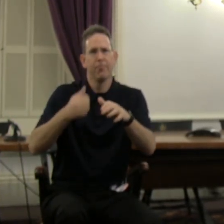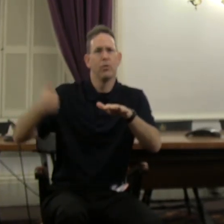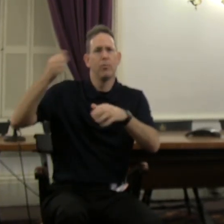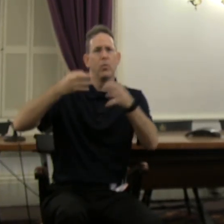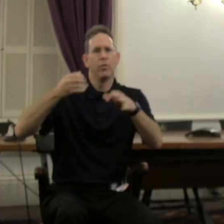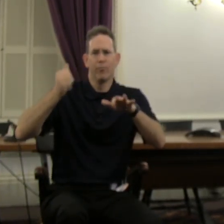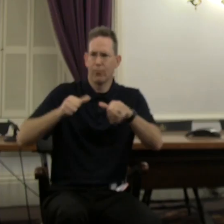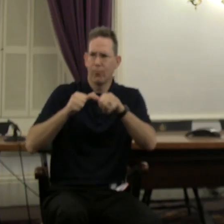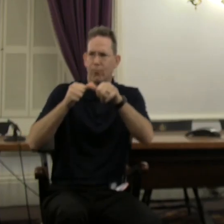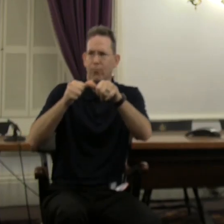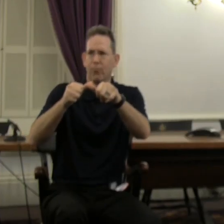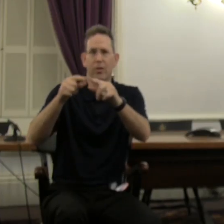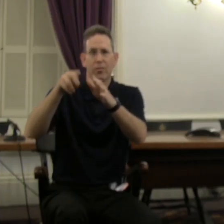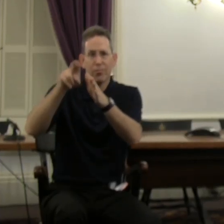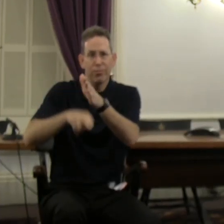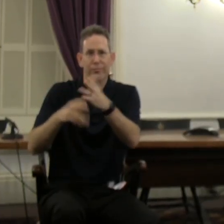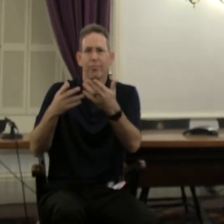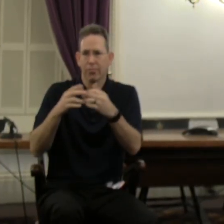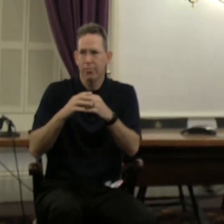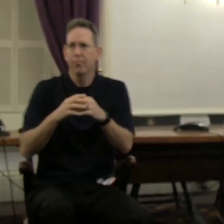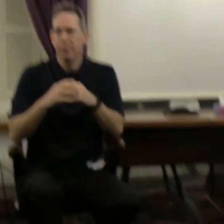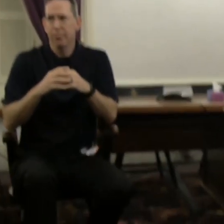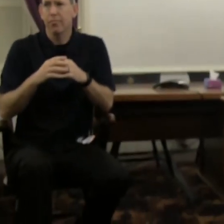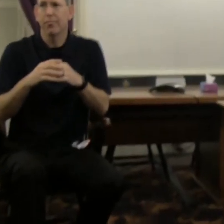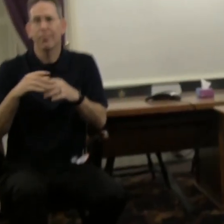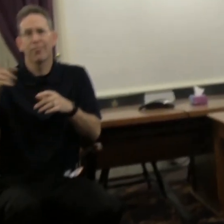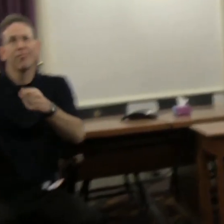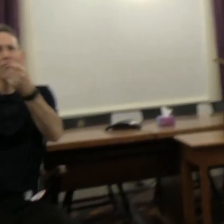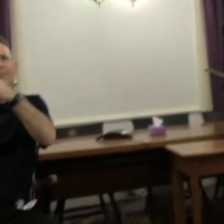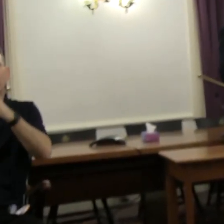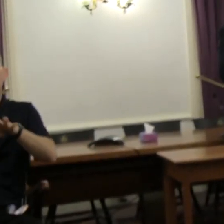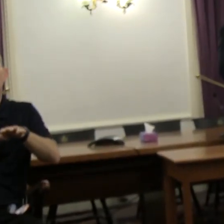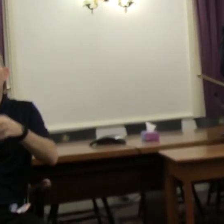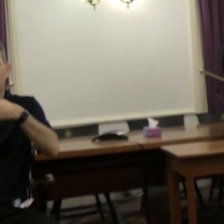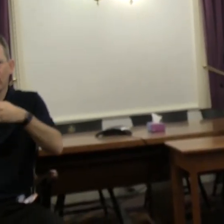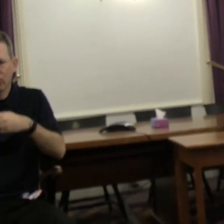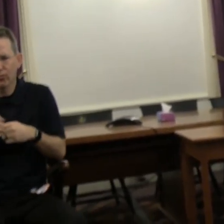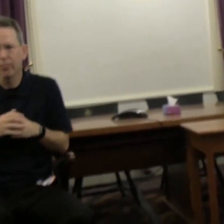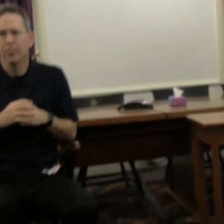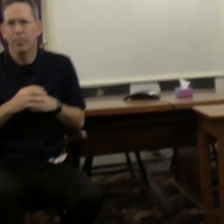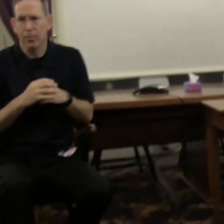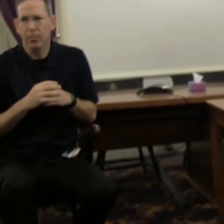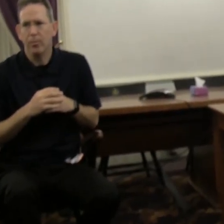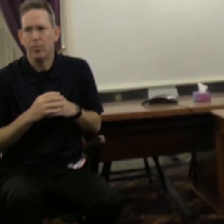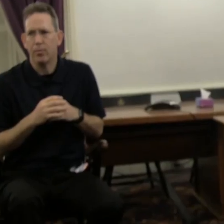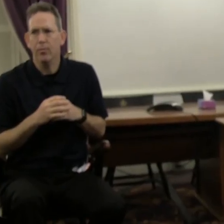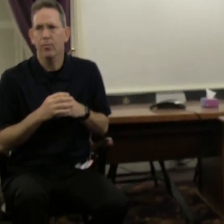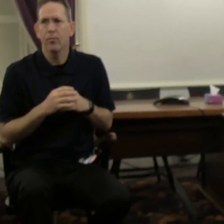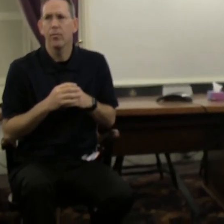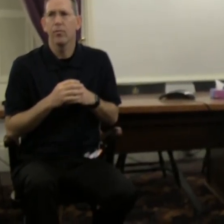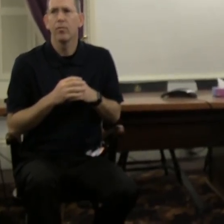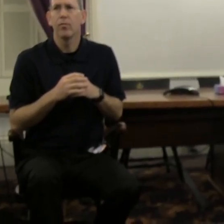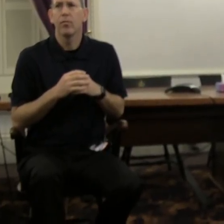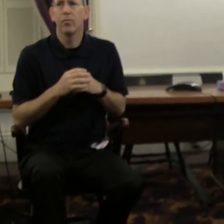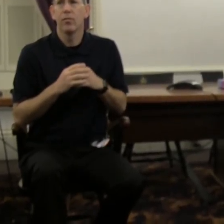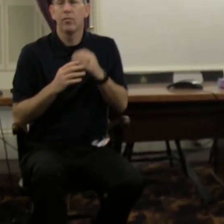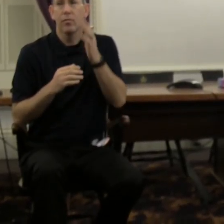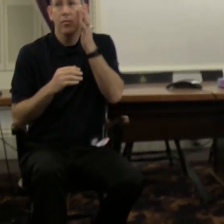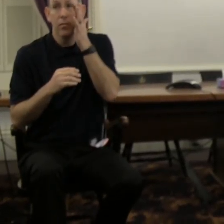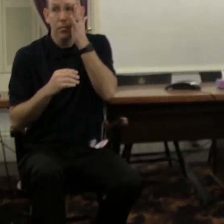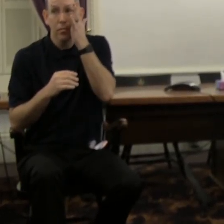appointment to a court, that's not something that you can change. And he's also been supportive of nominees who will understand the right of